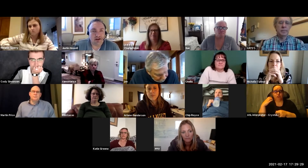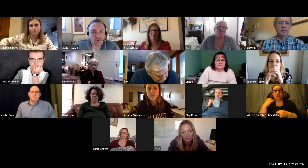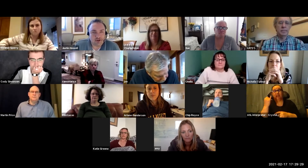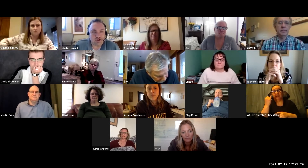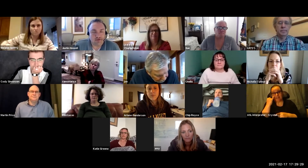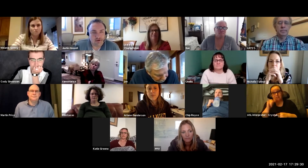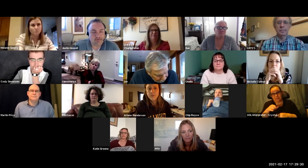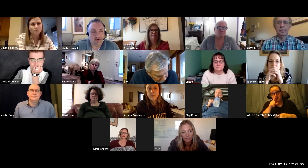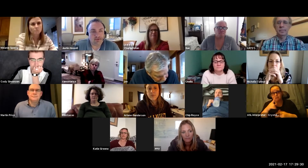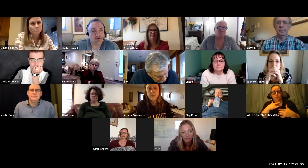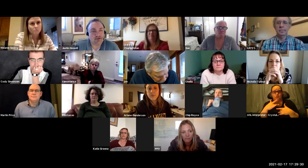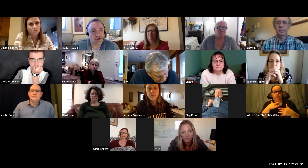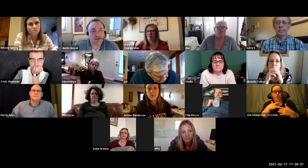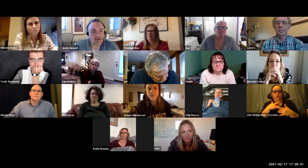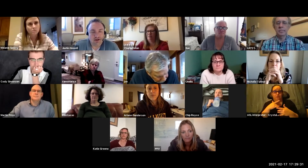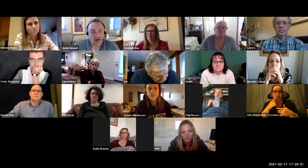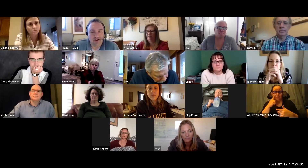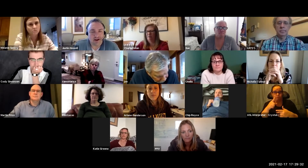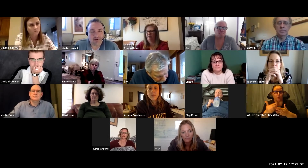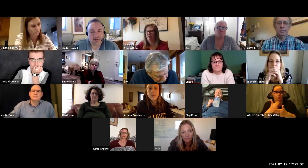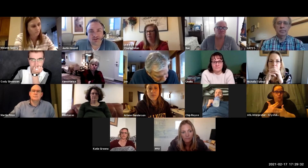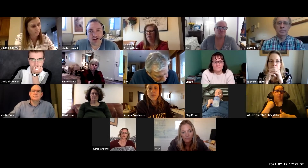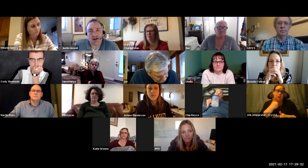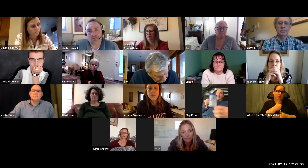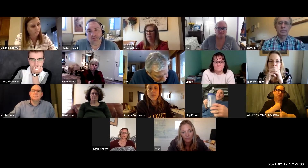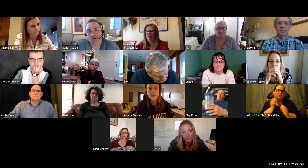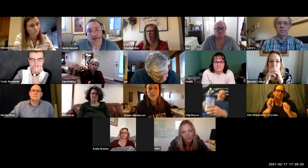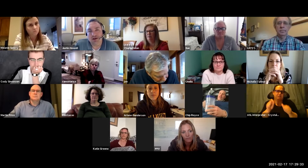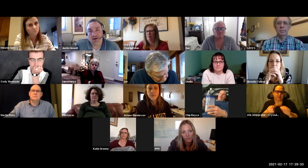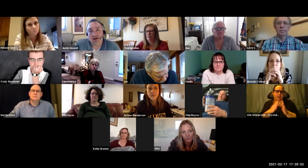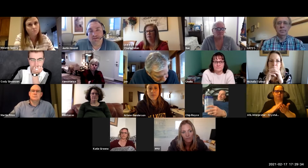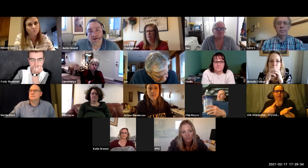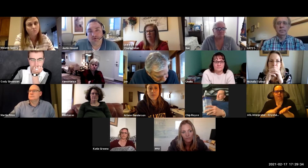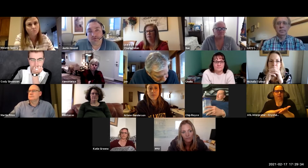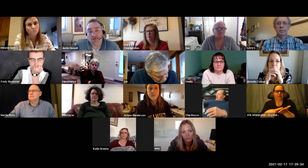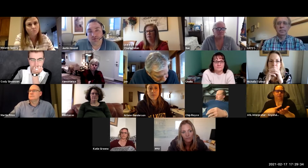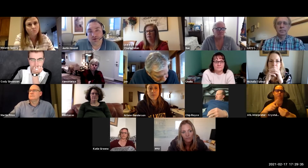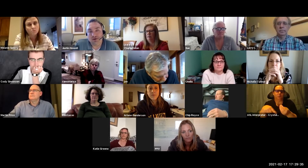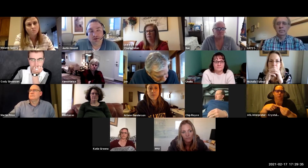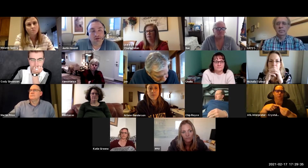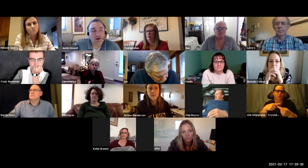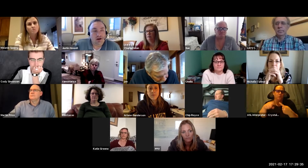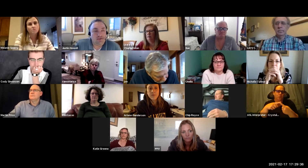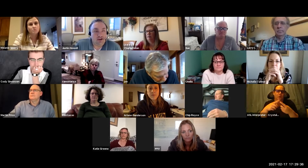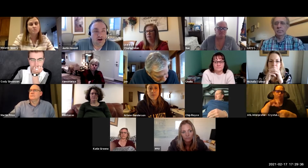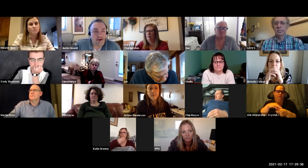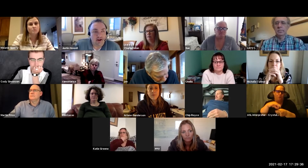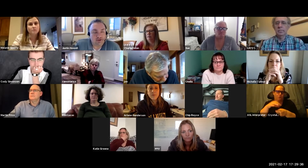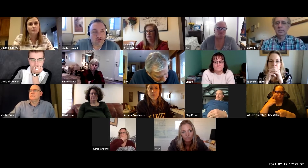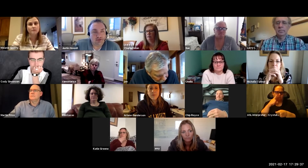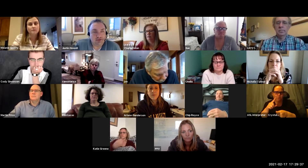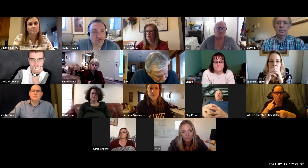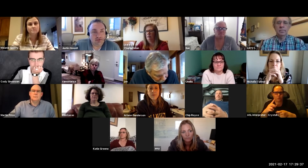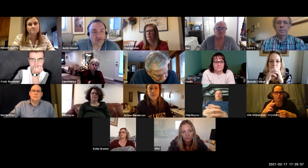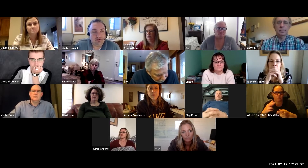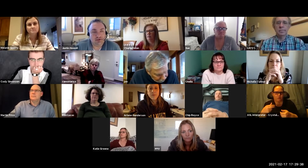is a concern with newer members, then that can be discussed when we vote for the